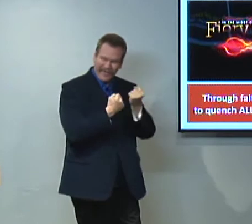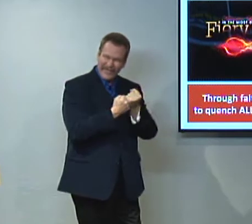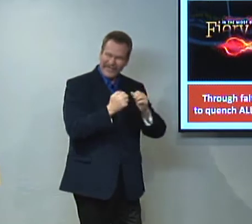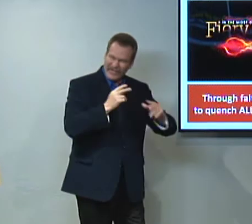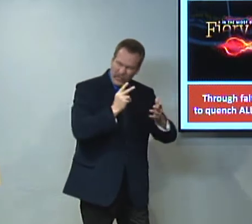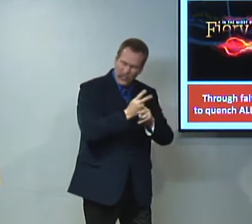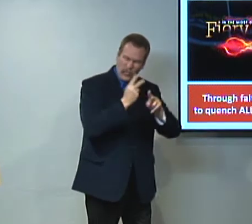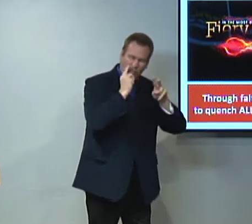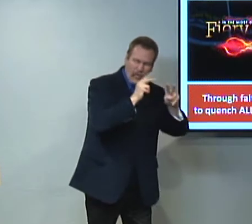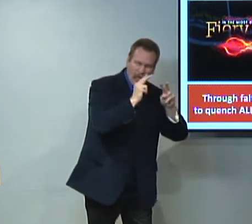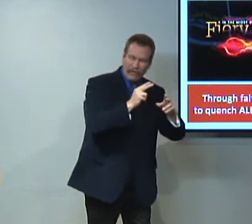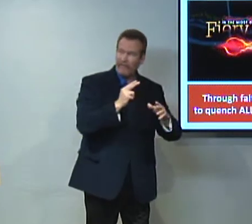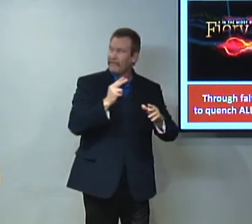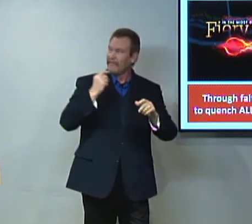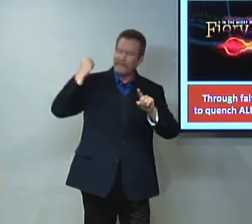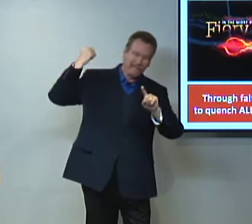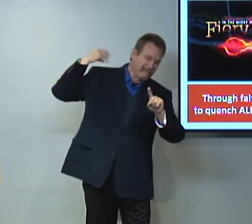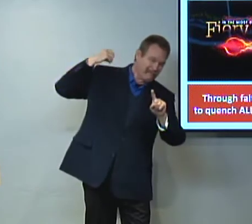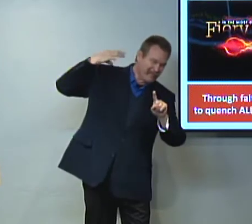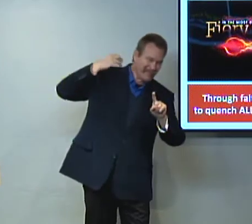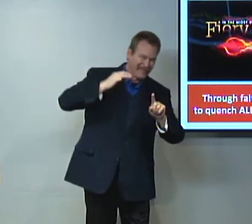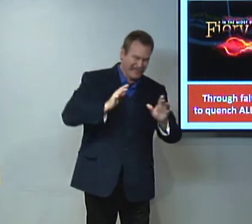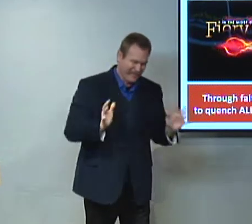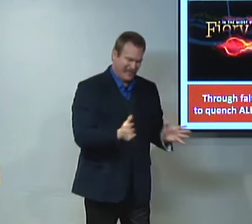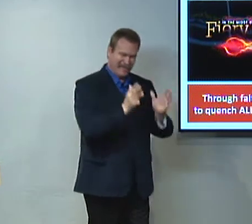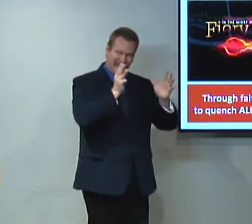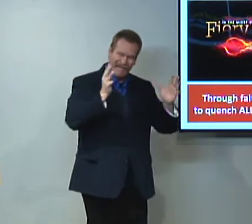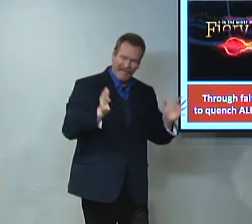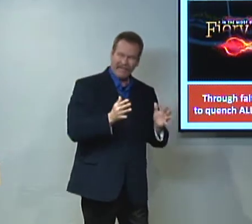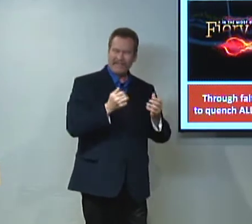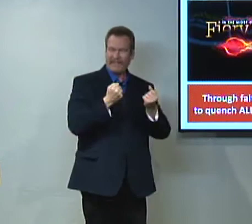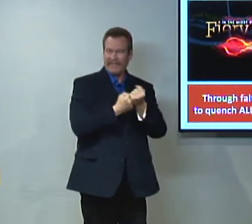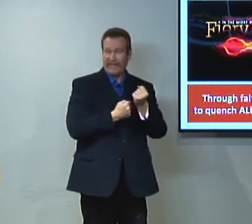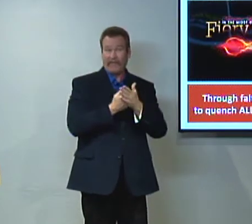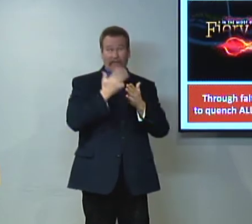captain, he will be supporting and looking out for us, watching our back.